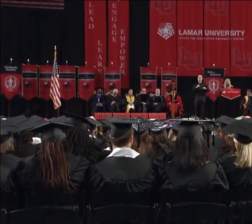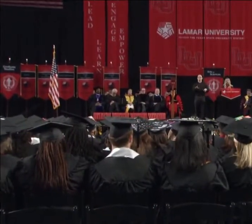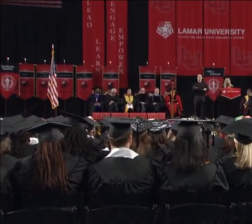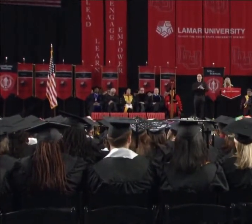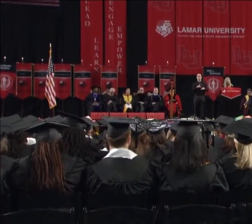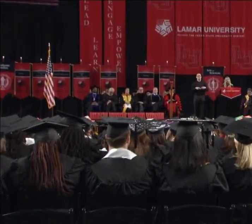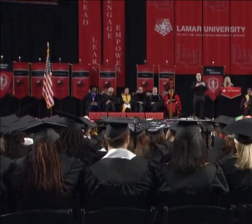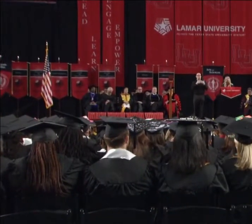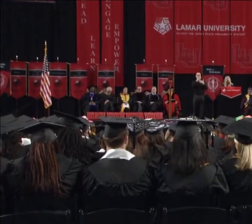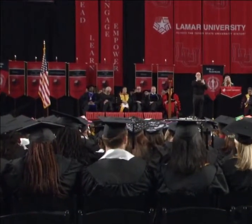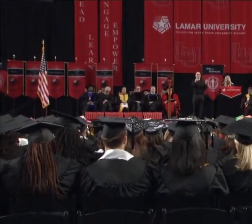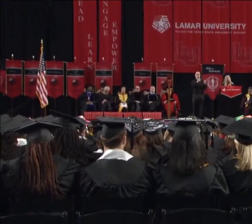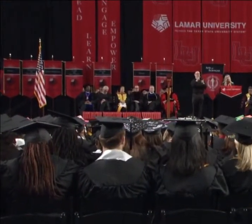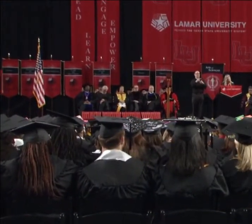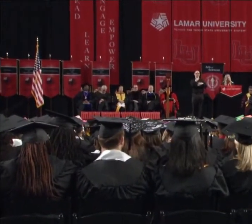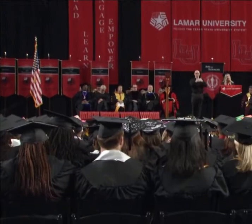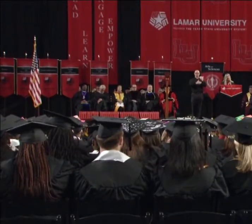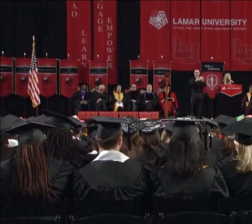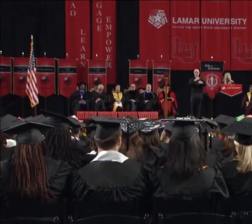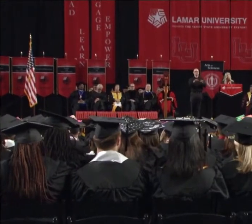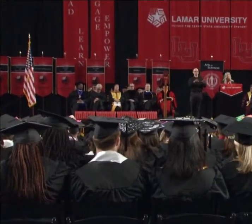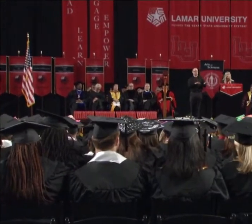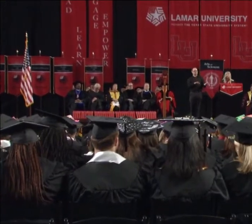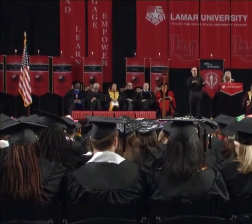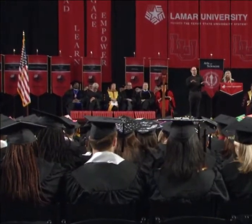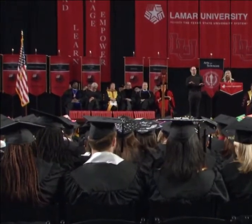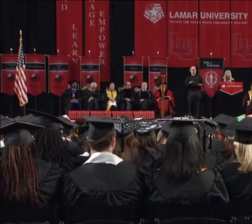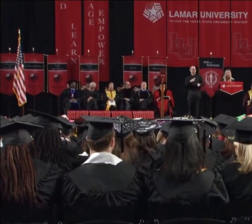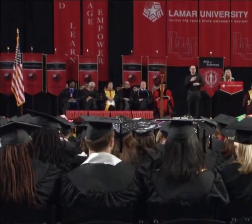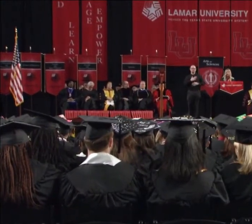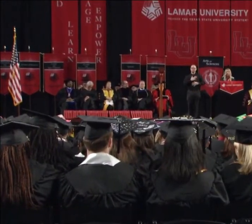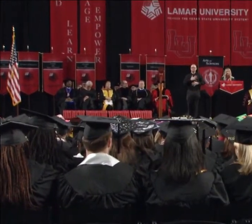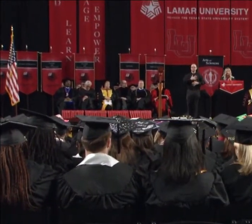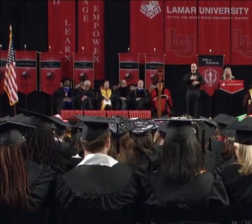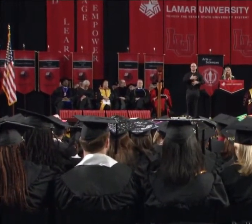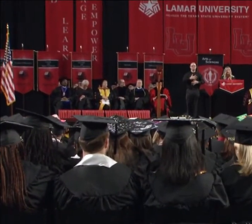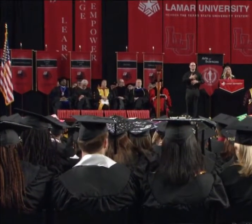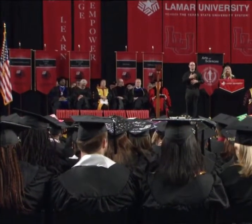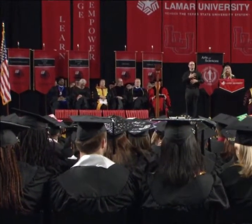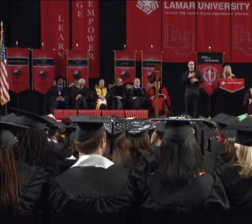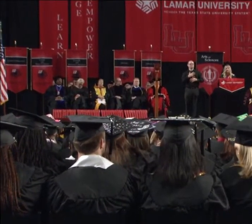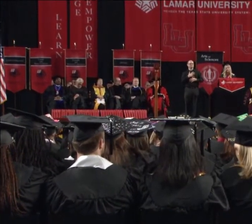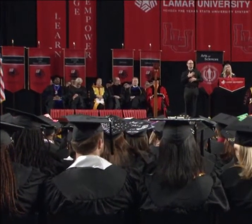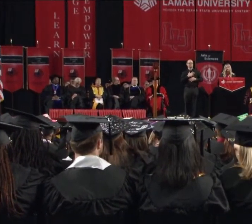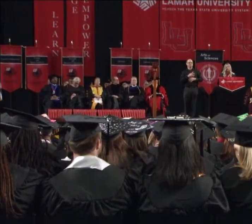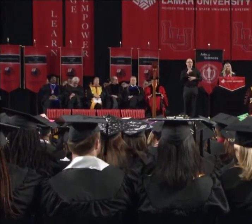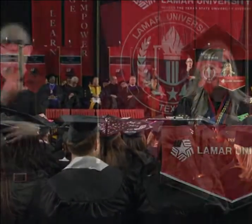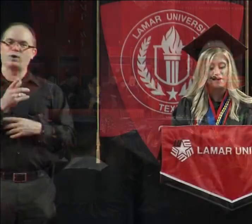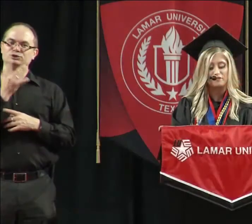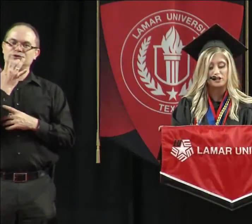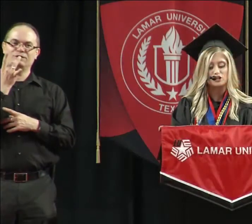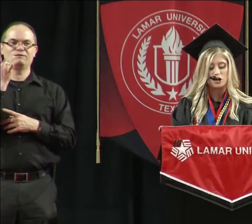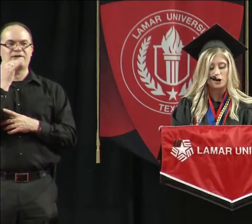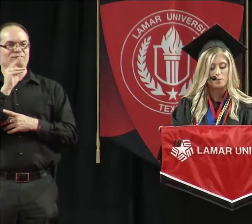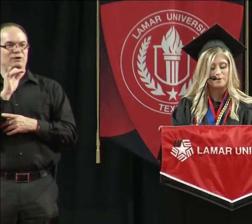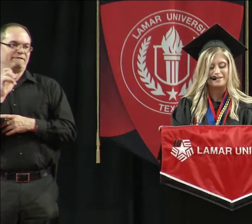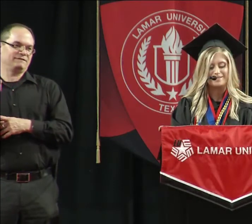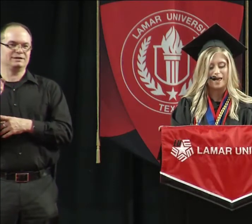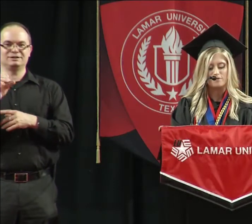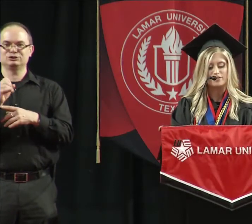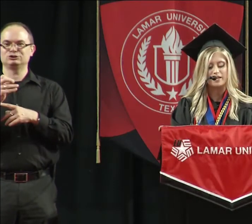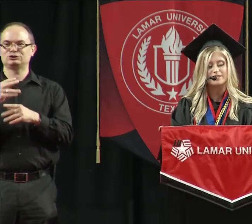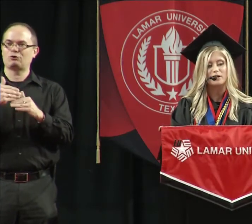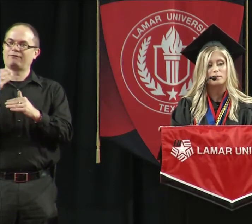to figure this out. So relax, take a deep breath, and watch that extra episode of your favorite Netflix show,